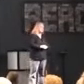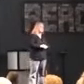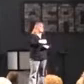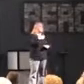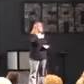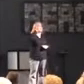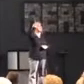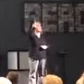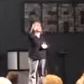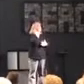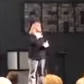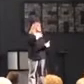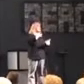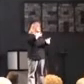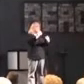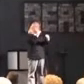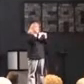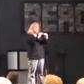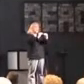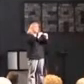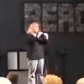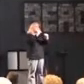And my dad could do anything.